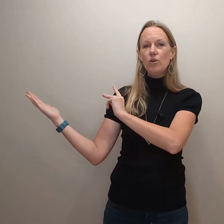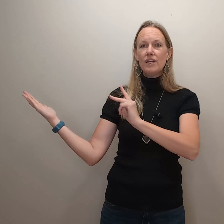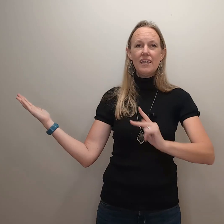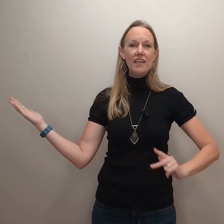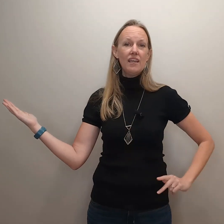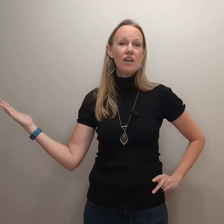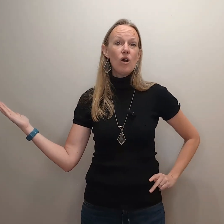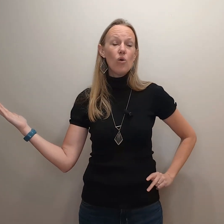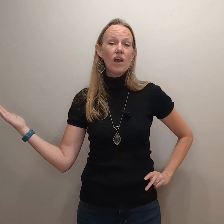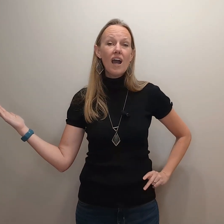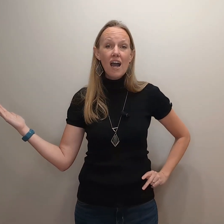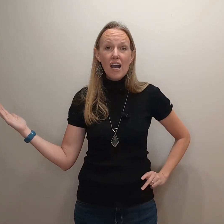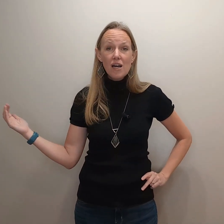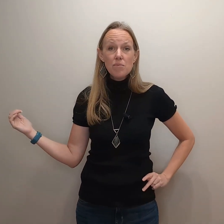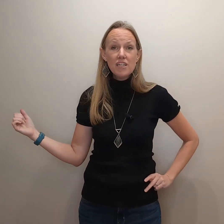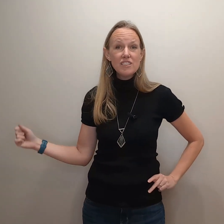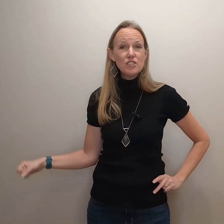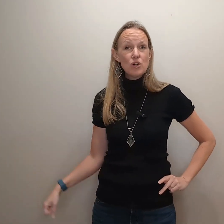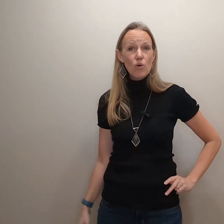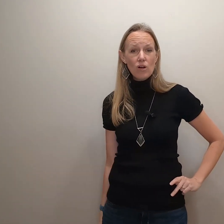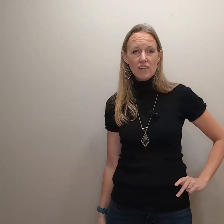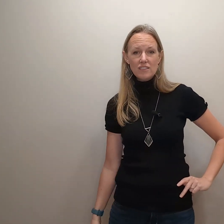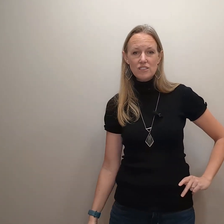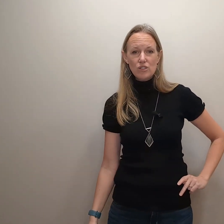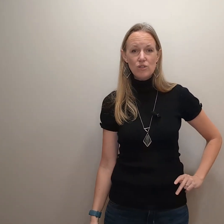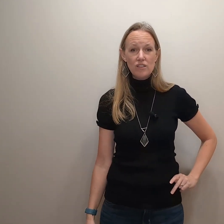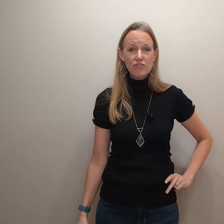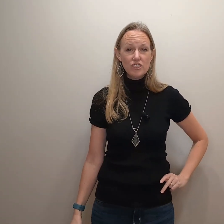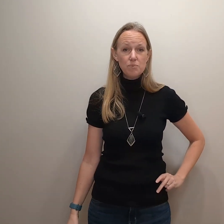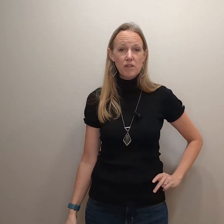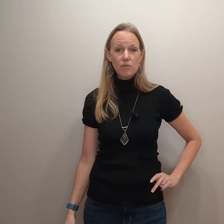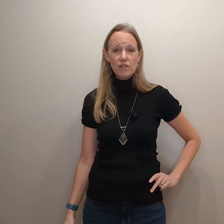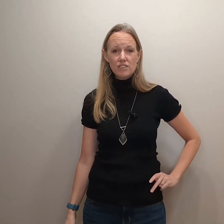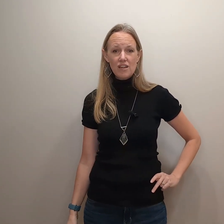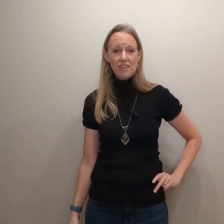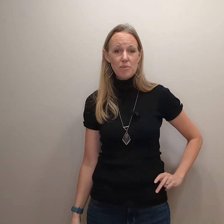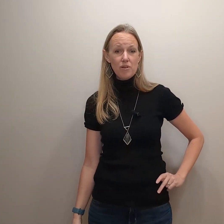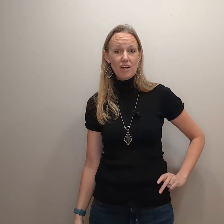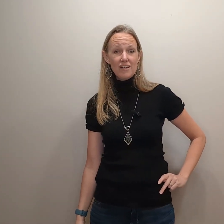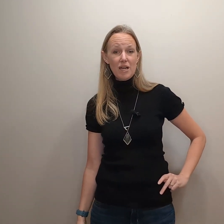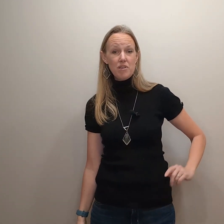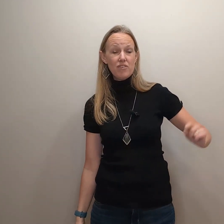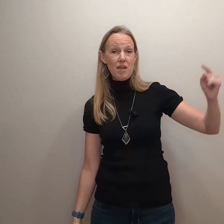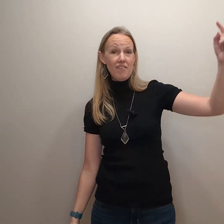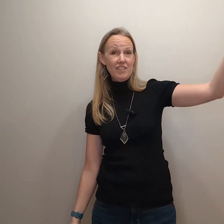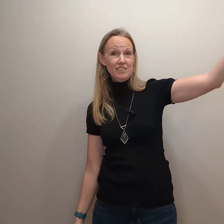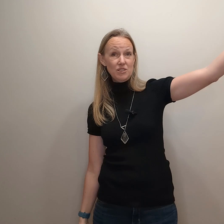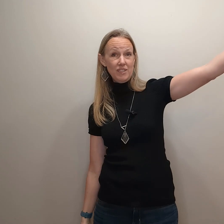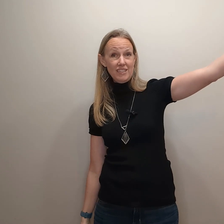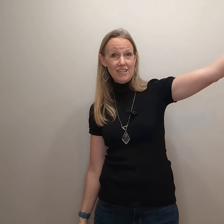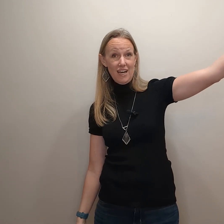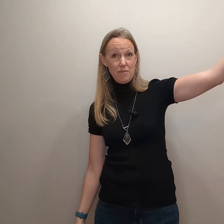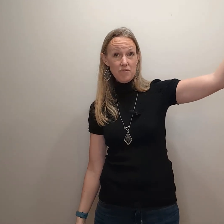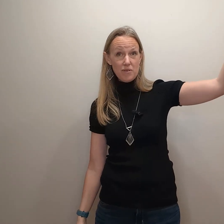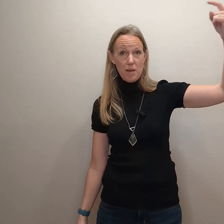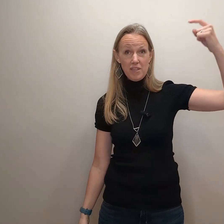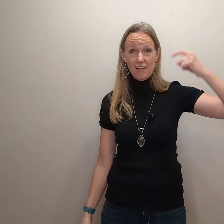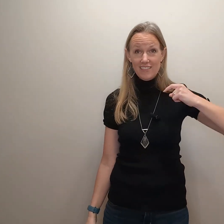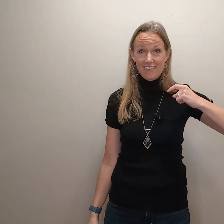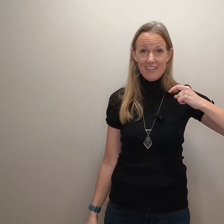oh come adore. So in the first part, we were talking about God coming from heaven. So we did come from up here, down